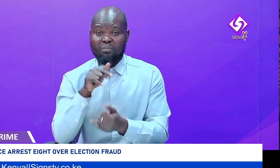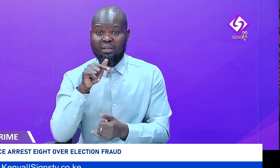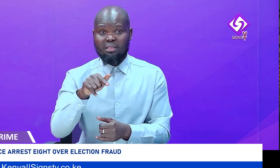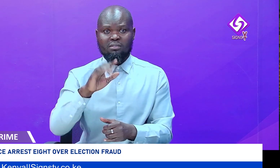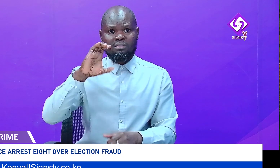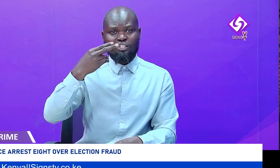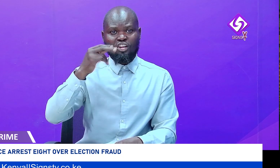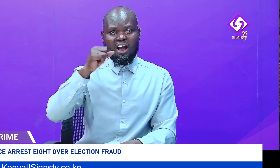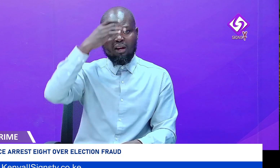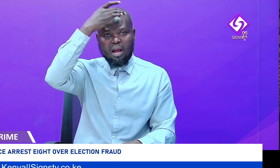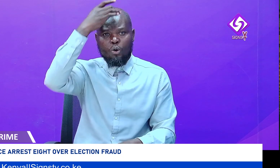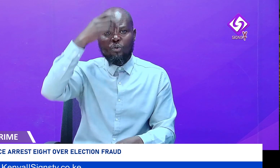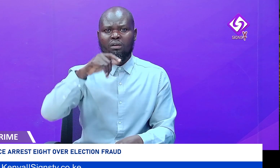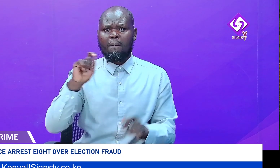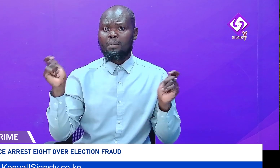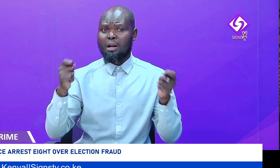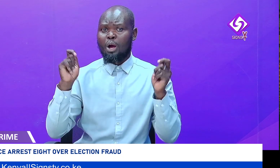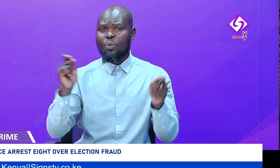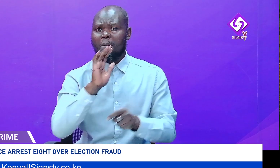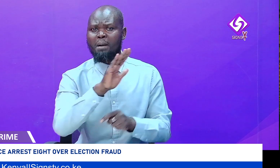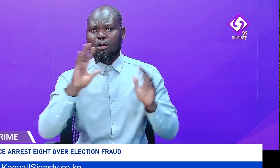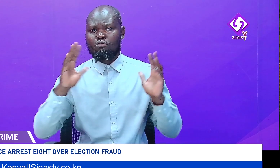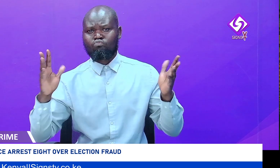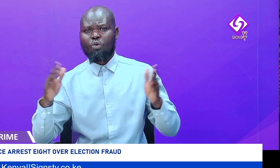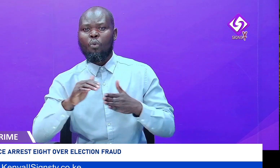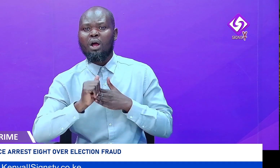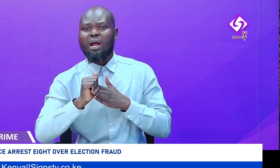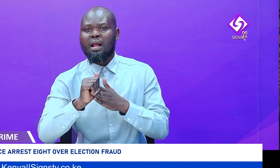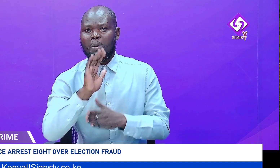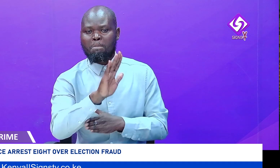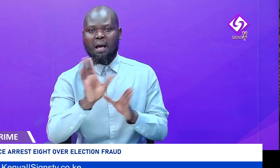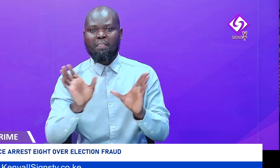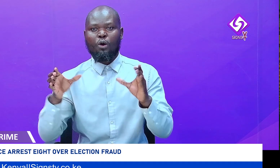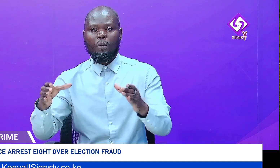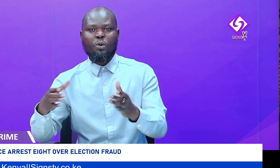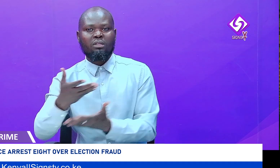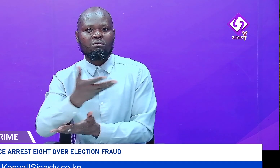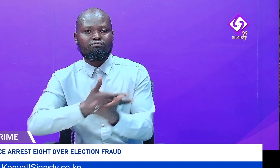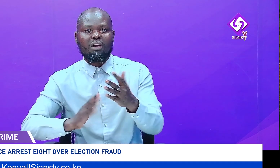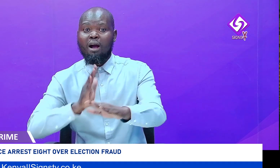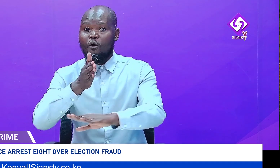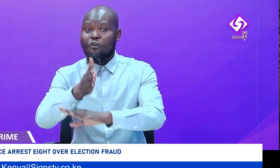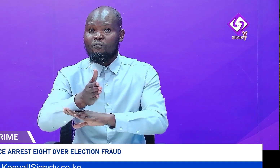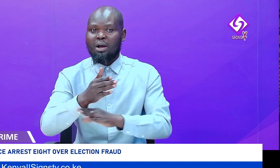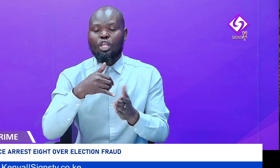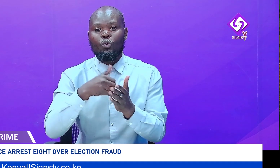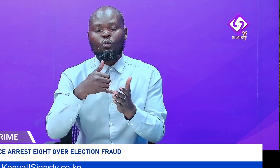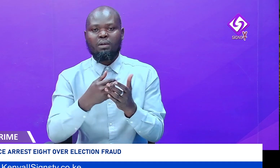incumbent Lazarus Chakwera, though results from all 36 districts are expected by